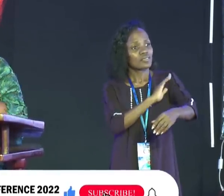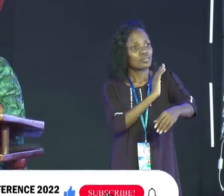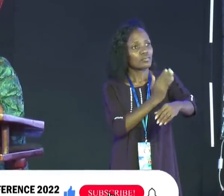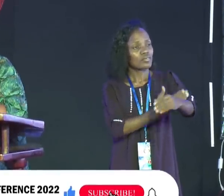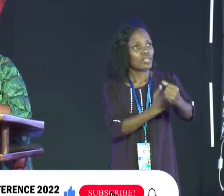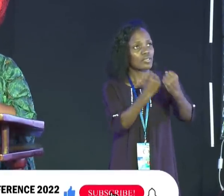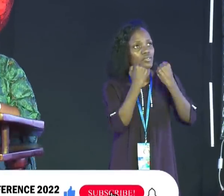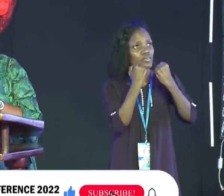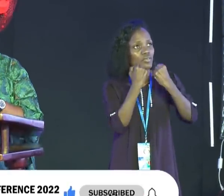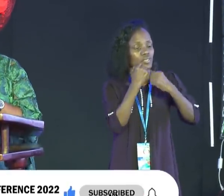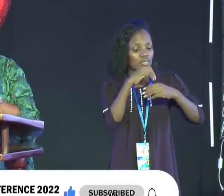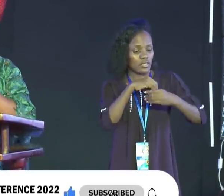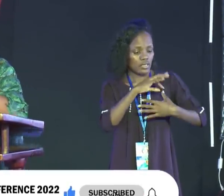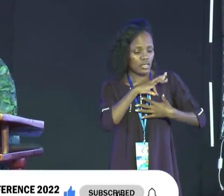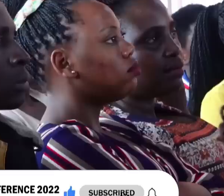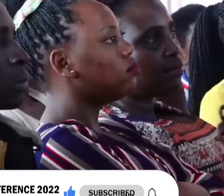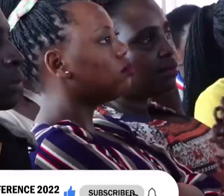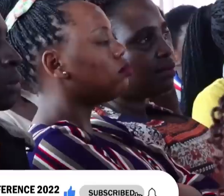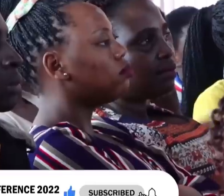wants strength in my inner man.